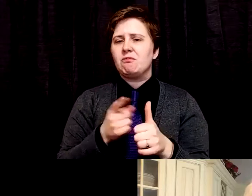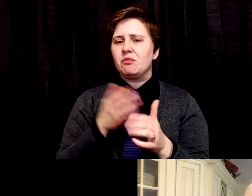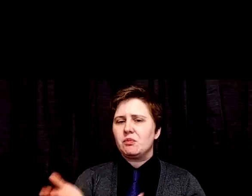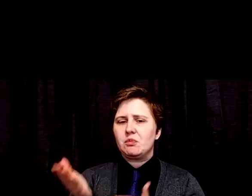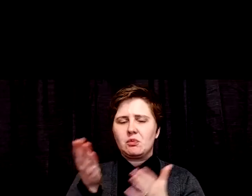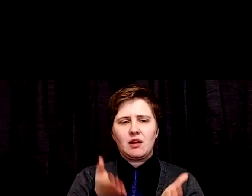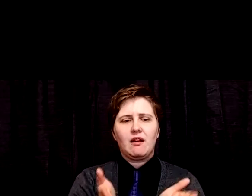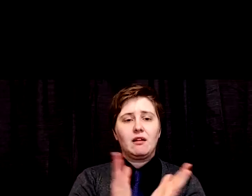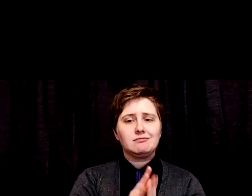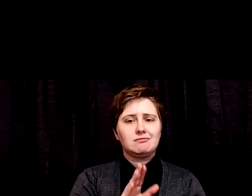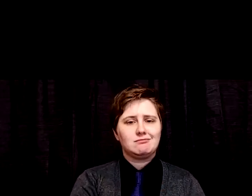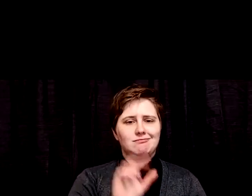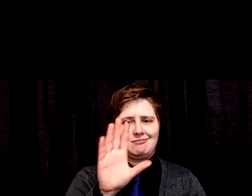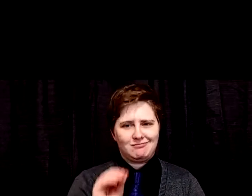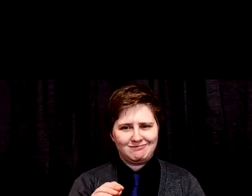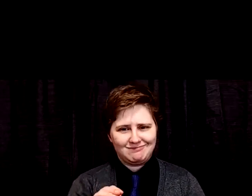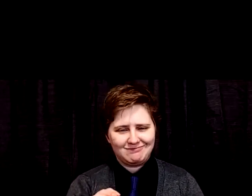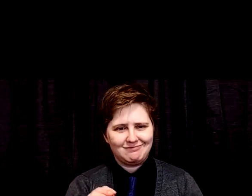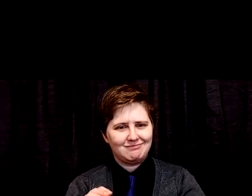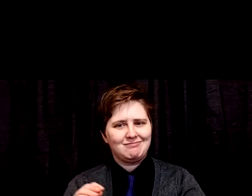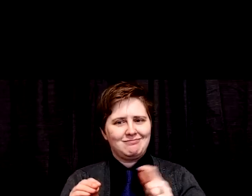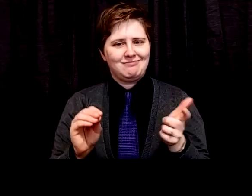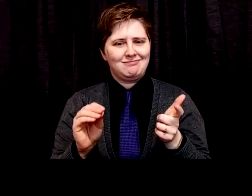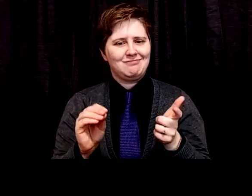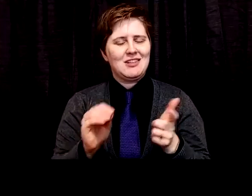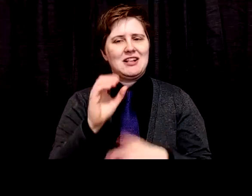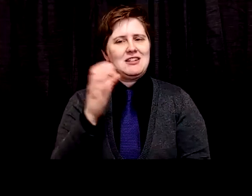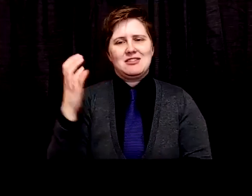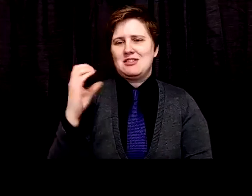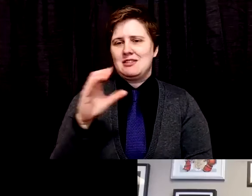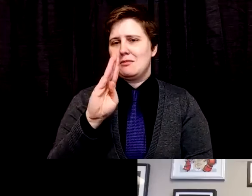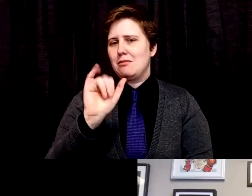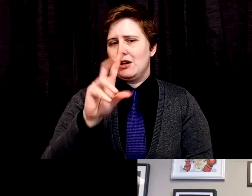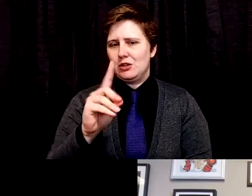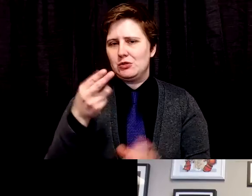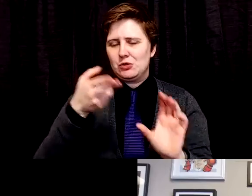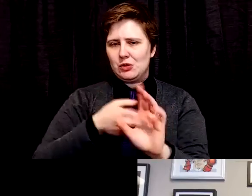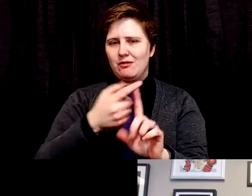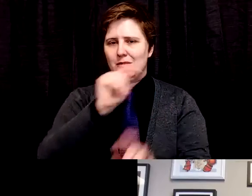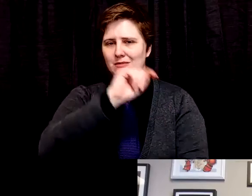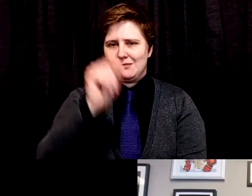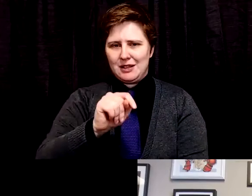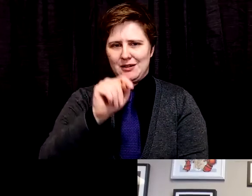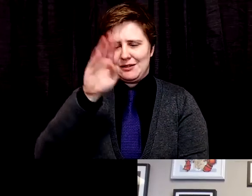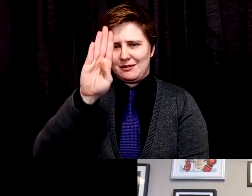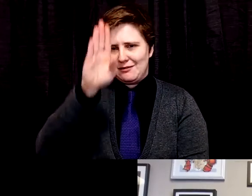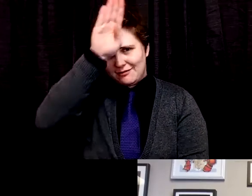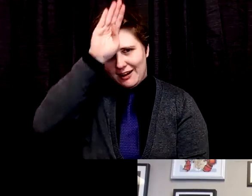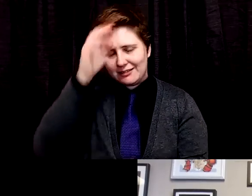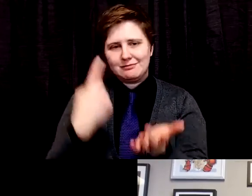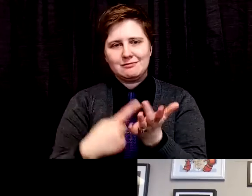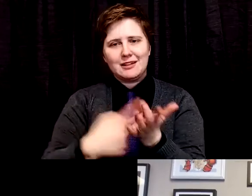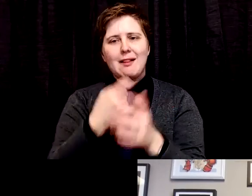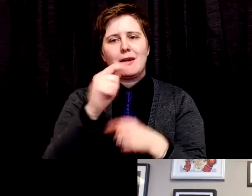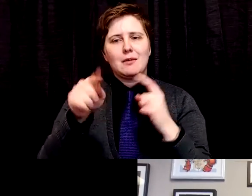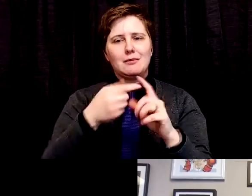we're going to ask you to turn your video off, and we're going to have Chief Brian Byrd join us from the Toledo Fire Department now to talk a